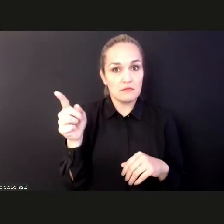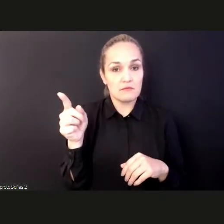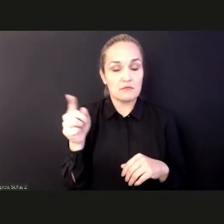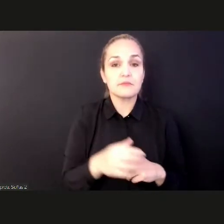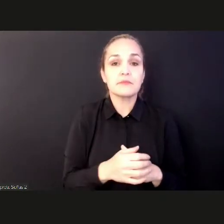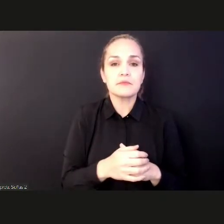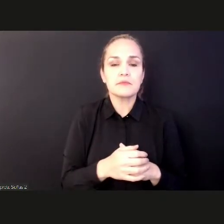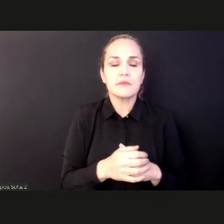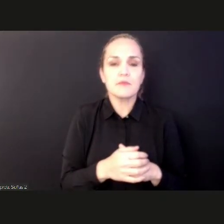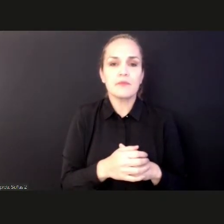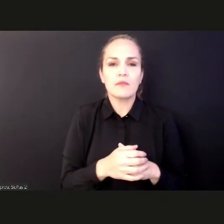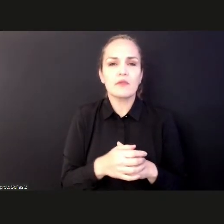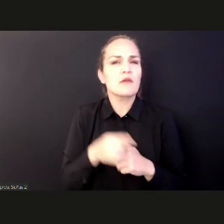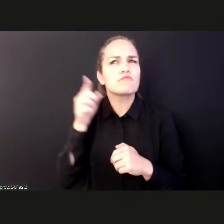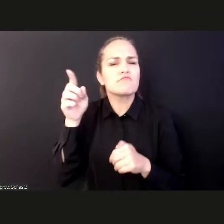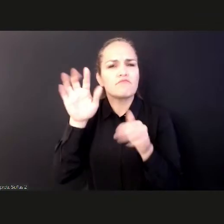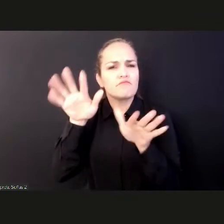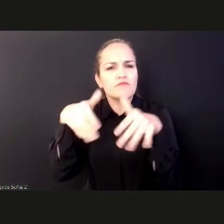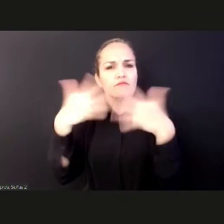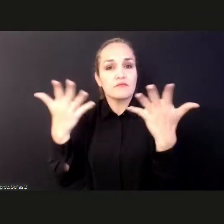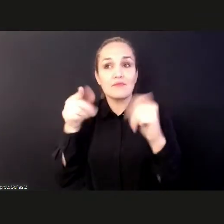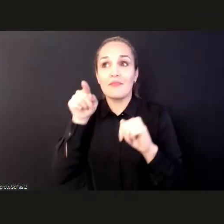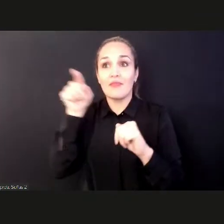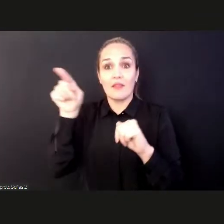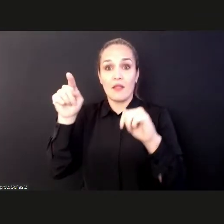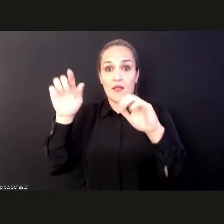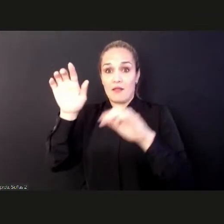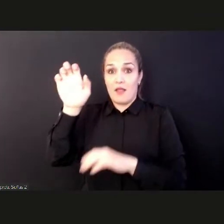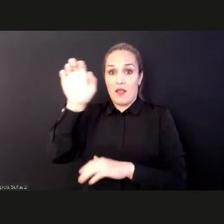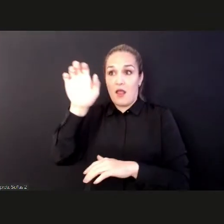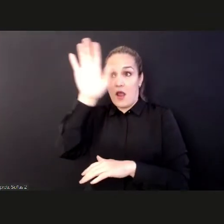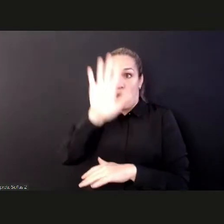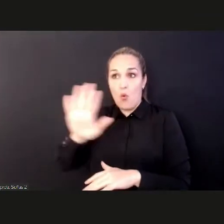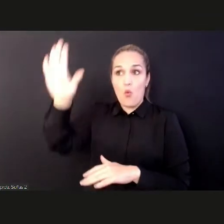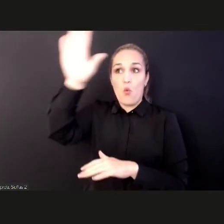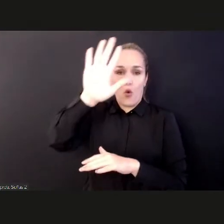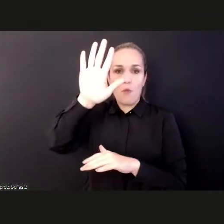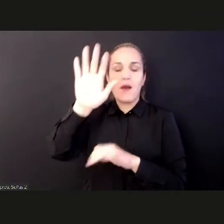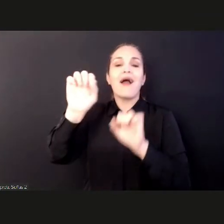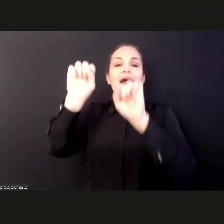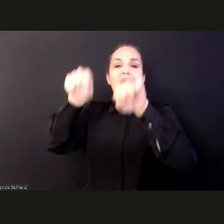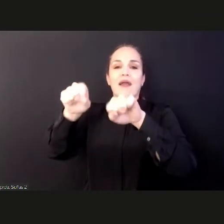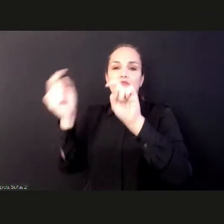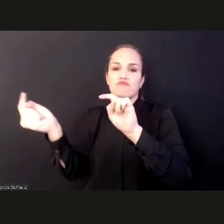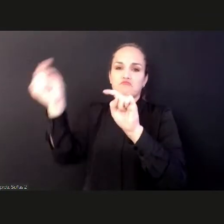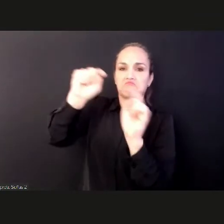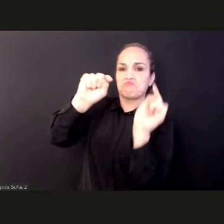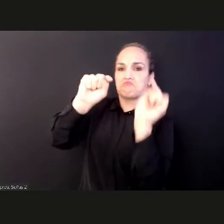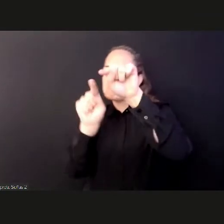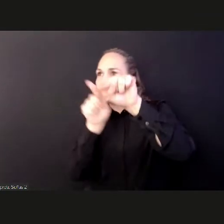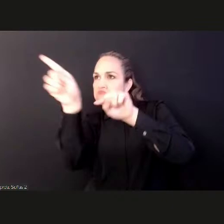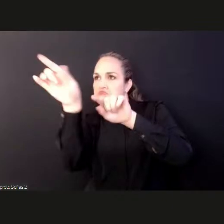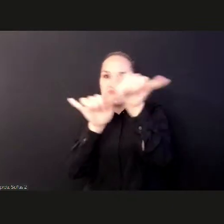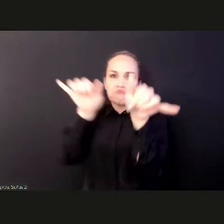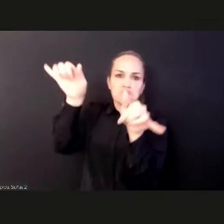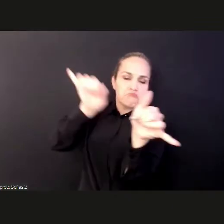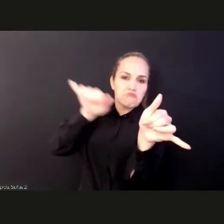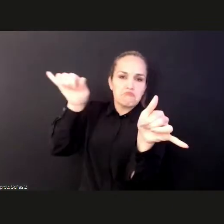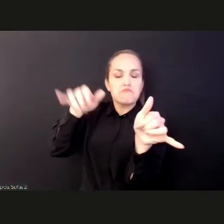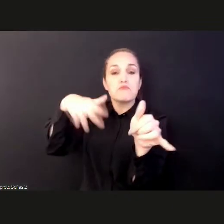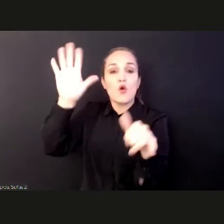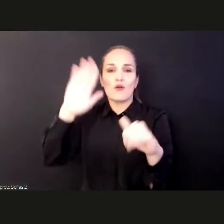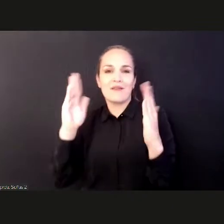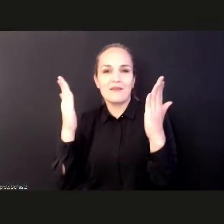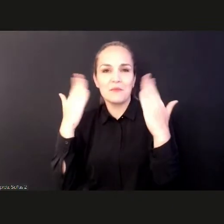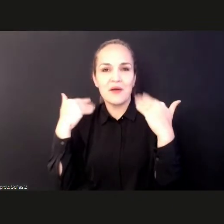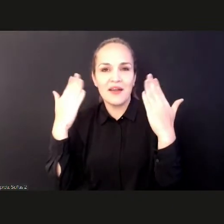way. In particular, it has taken the lead with the launch this summer of its digital COVID certificate. This